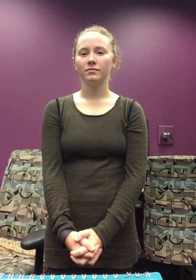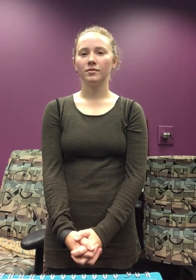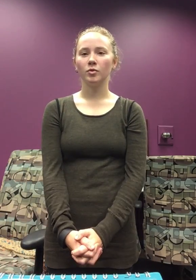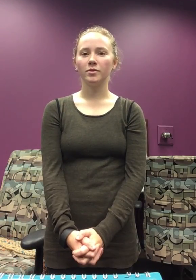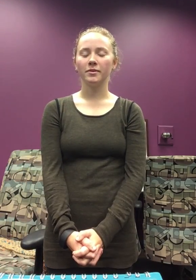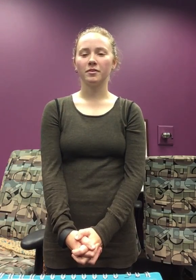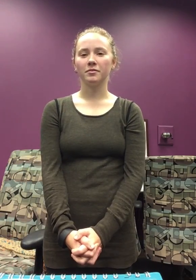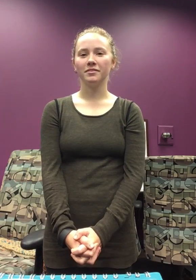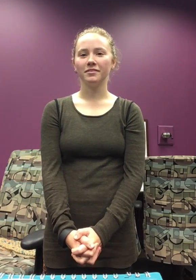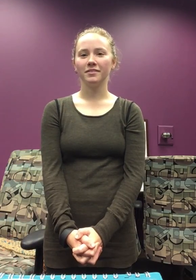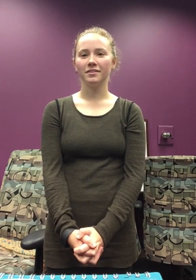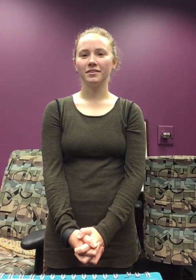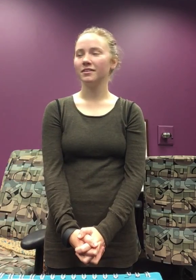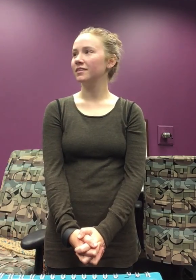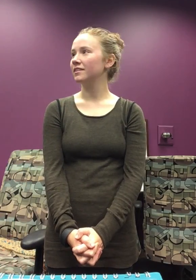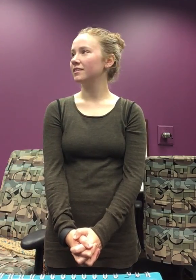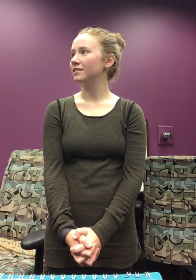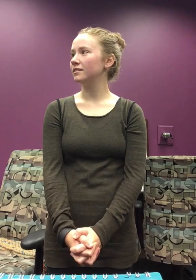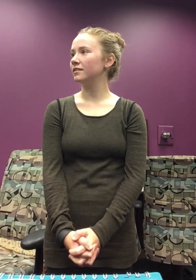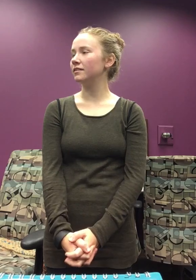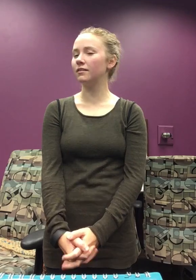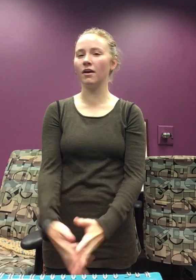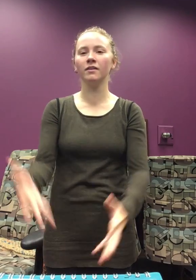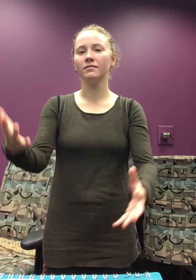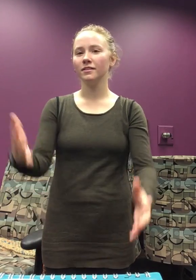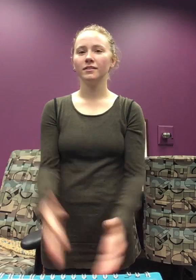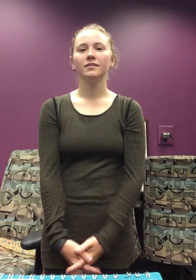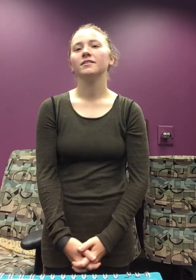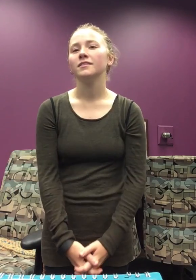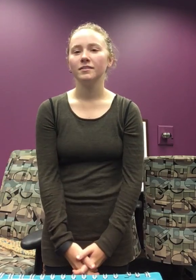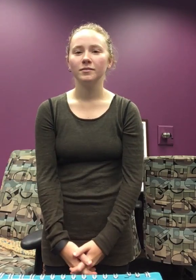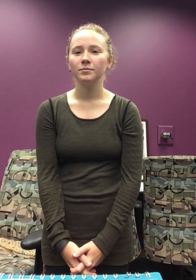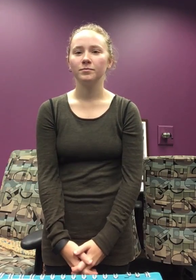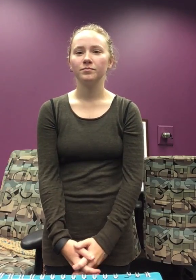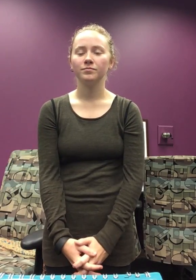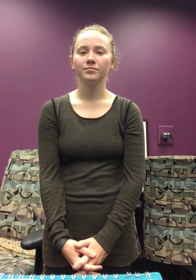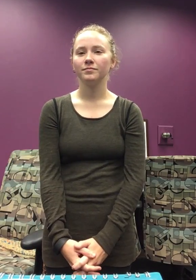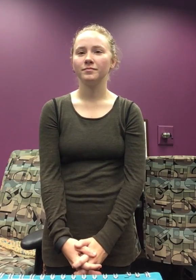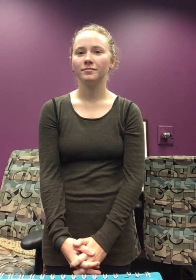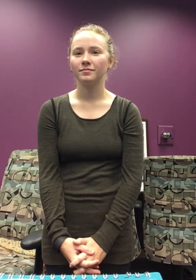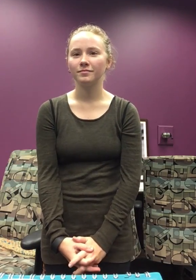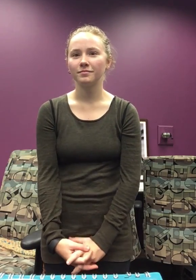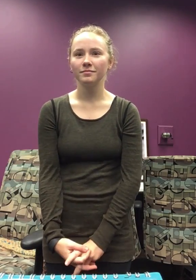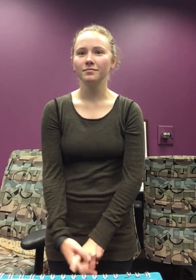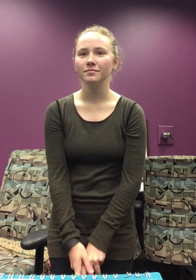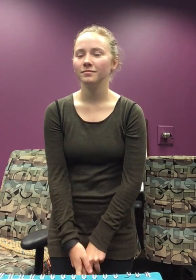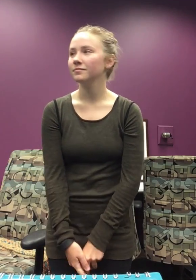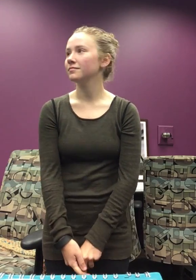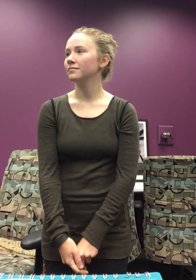Oh. Okay, we go. I'm just kidding. Alright, ready? I'm so upset. Y'all just gave us a chance to like basically